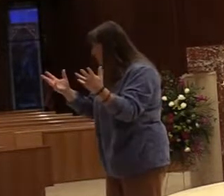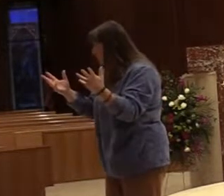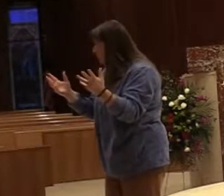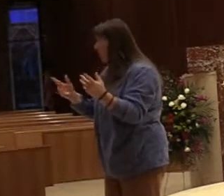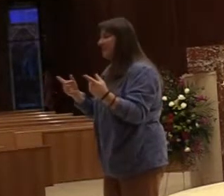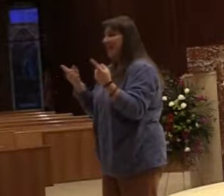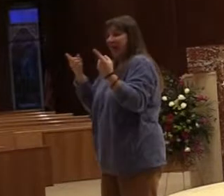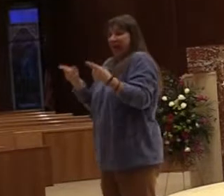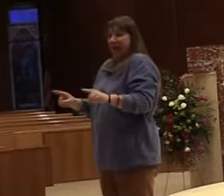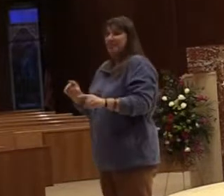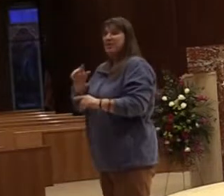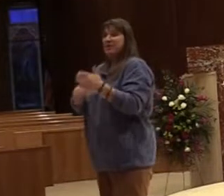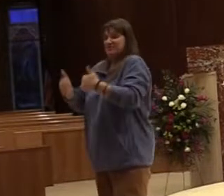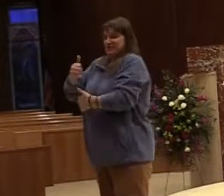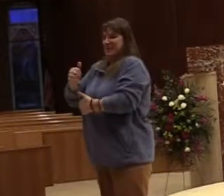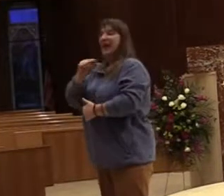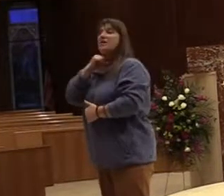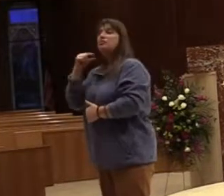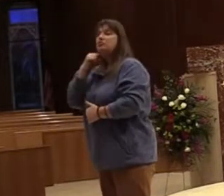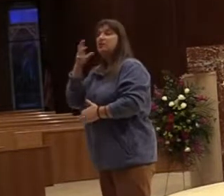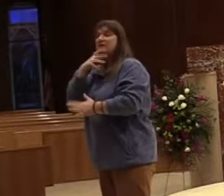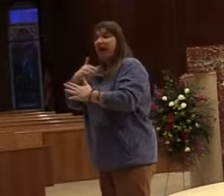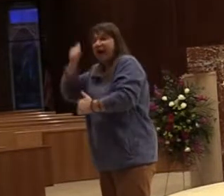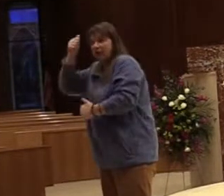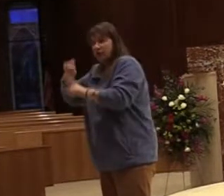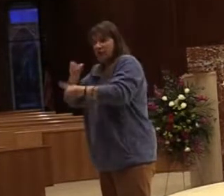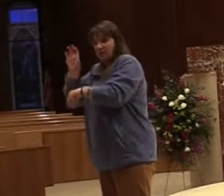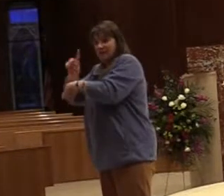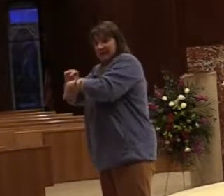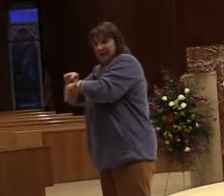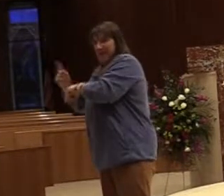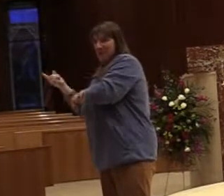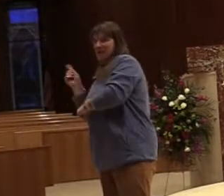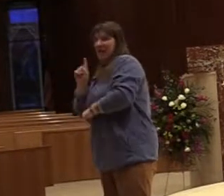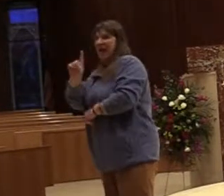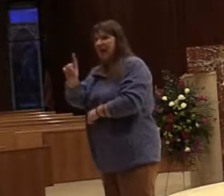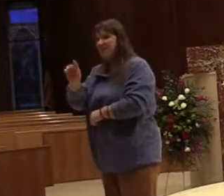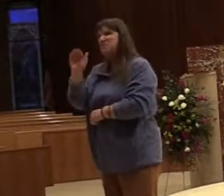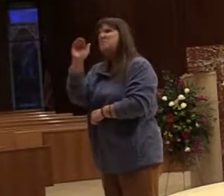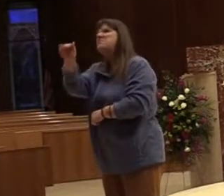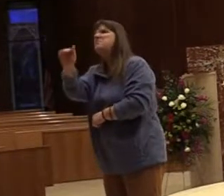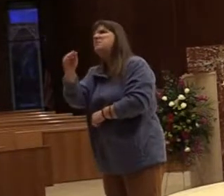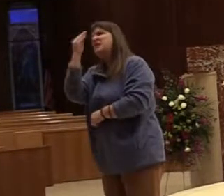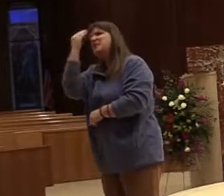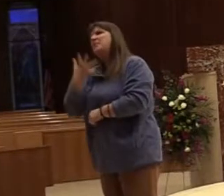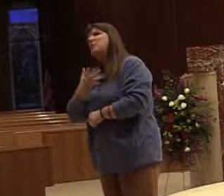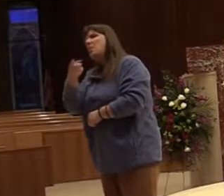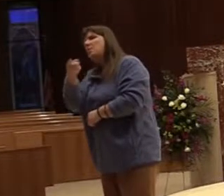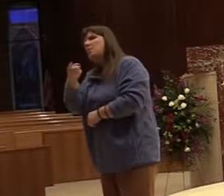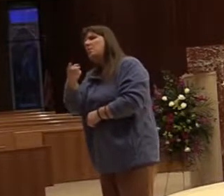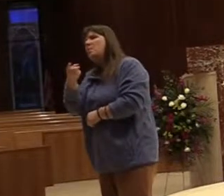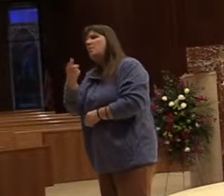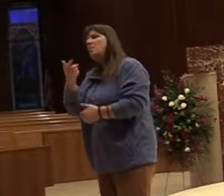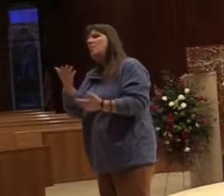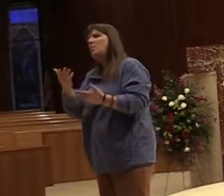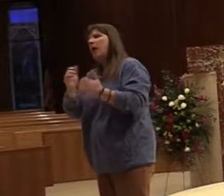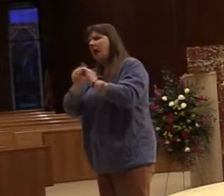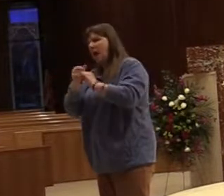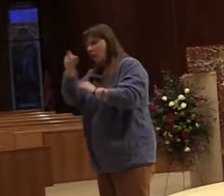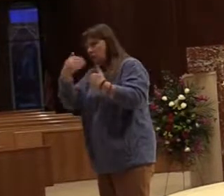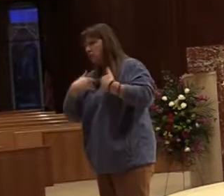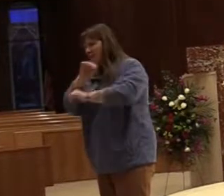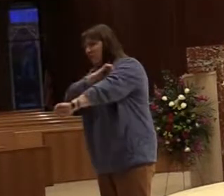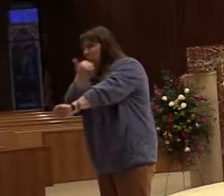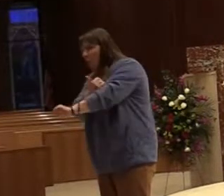priests and scribes together with the elders approached him and said to him, "Tell us, by what authority are you doing